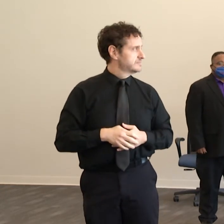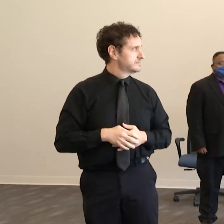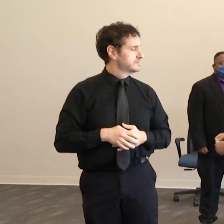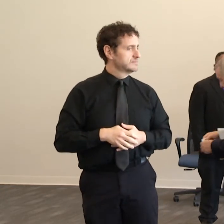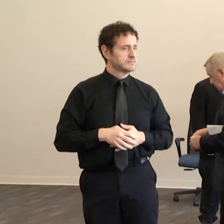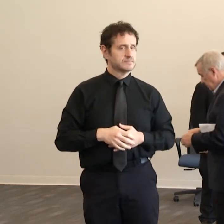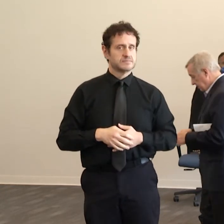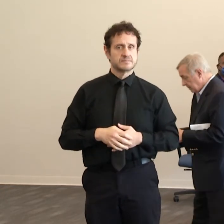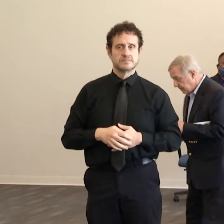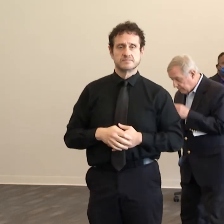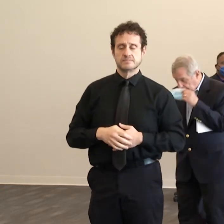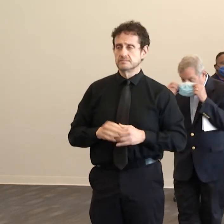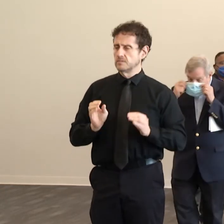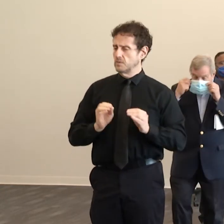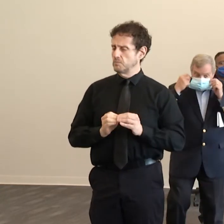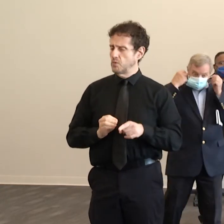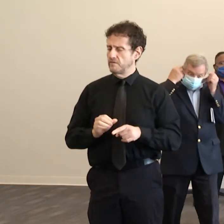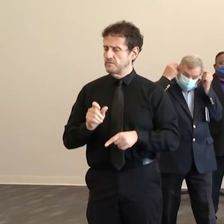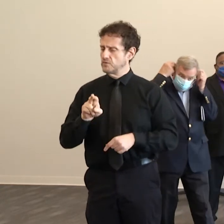Charlie, anything else?